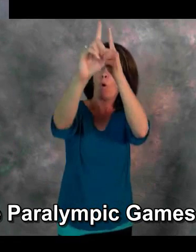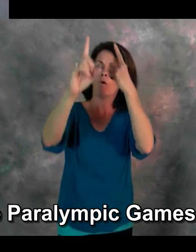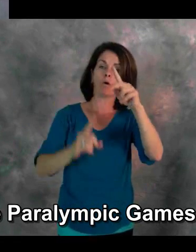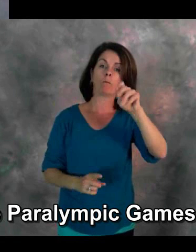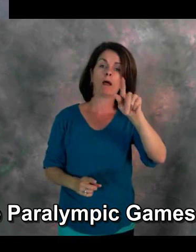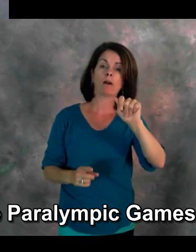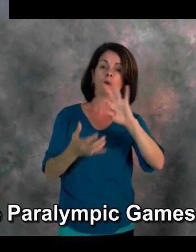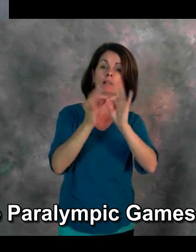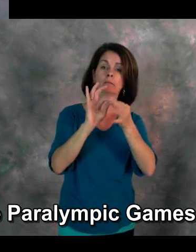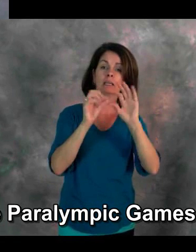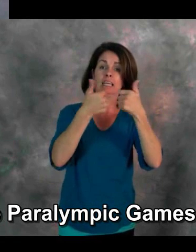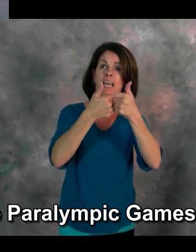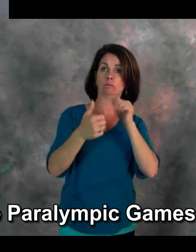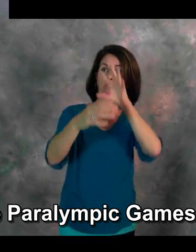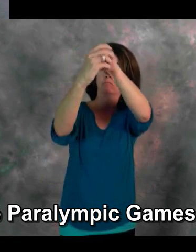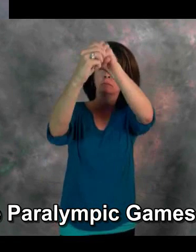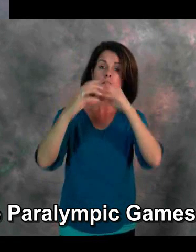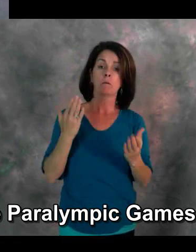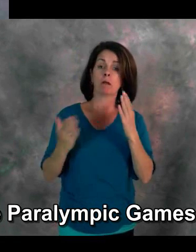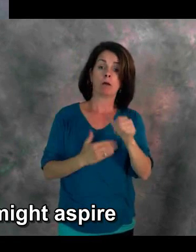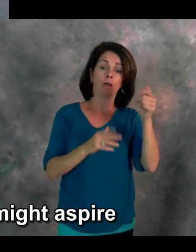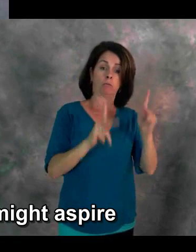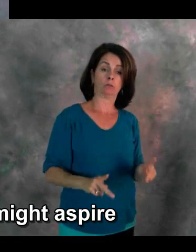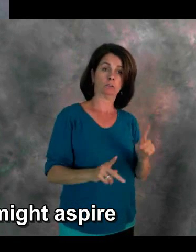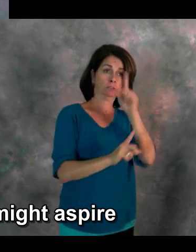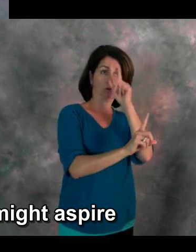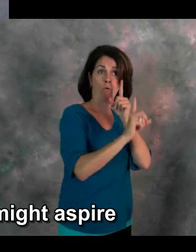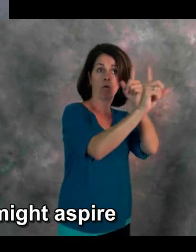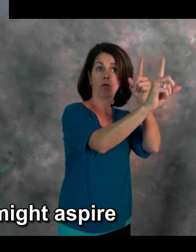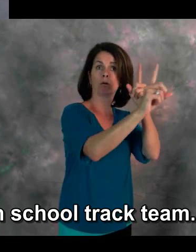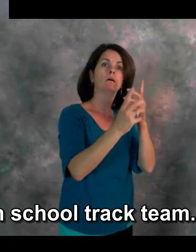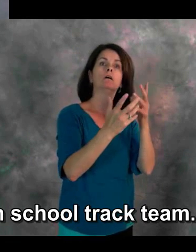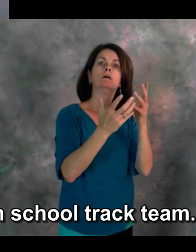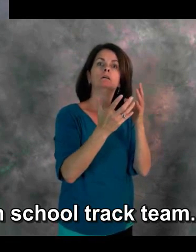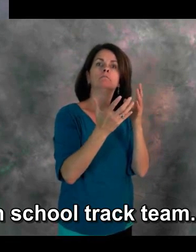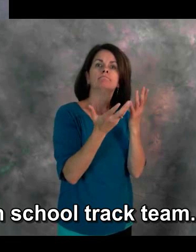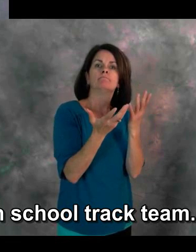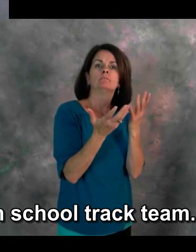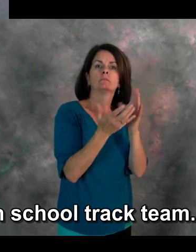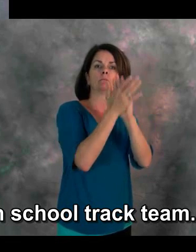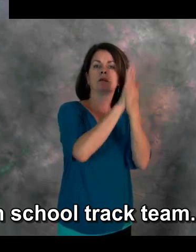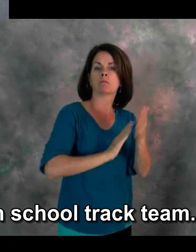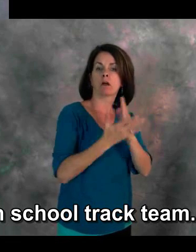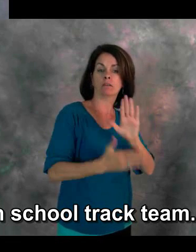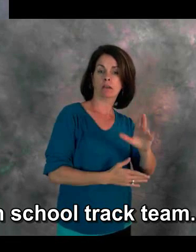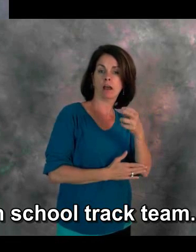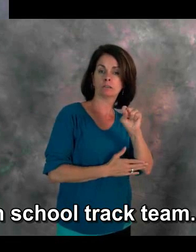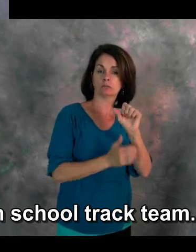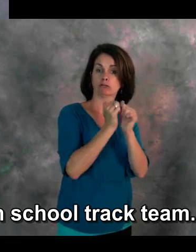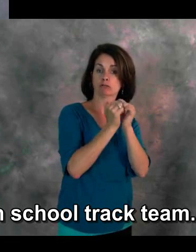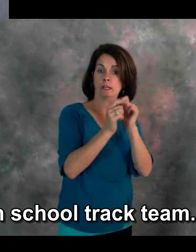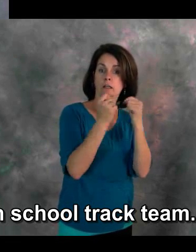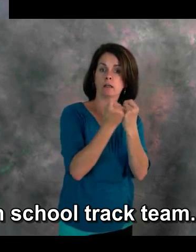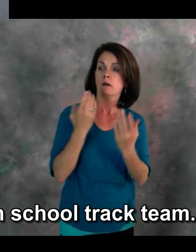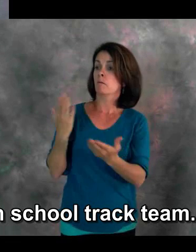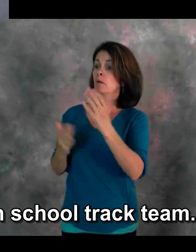to the Paralympic Games. That someone else might aspire to be a part of their high school